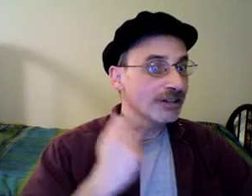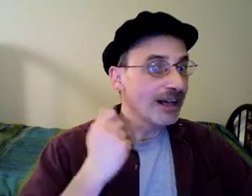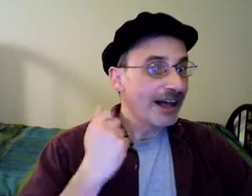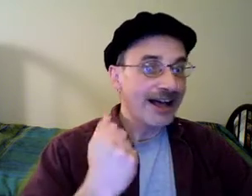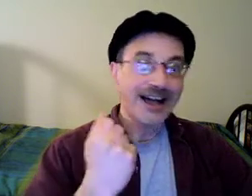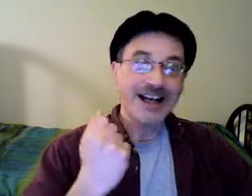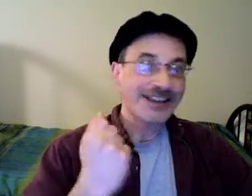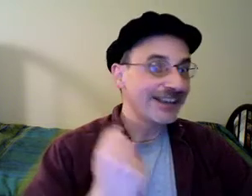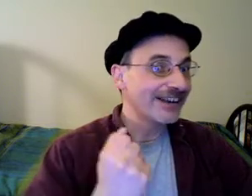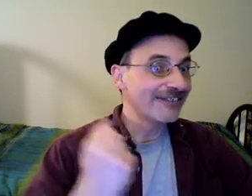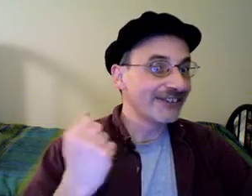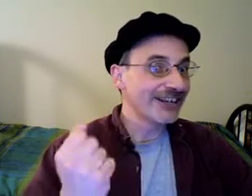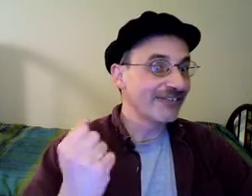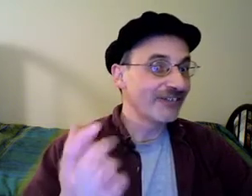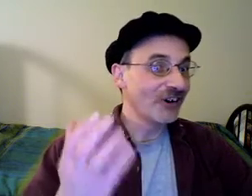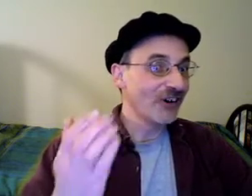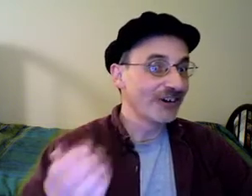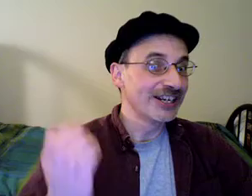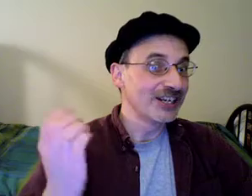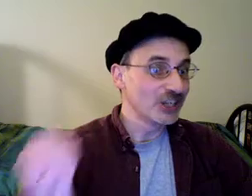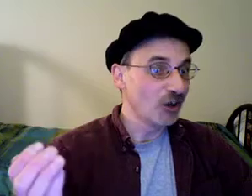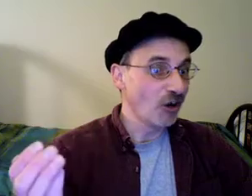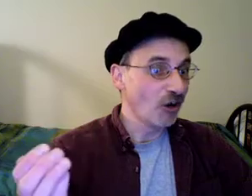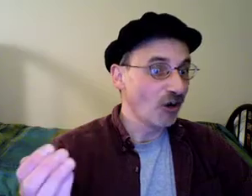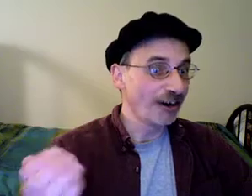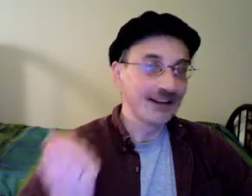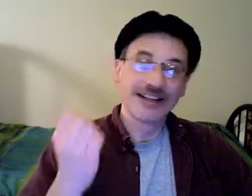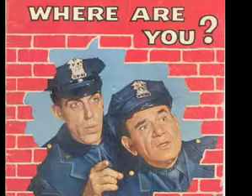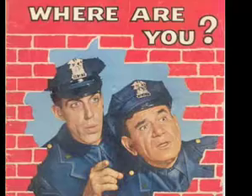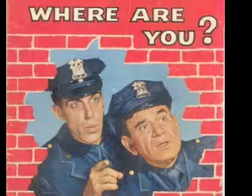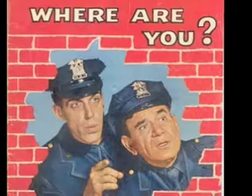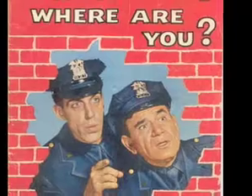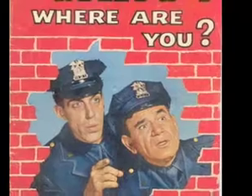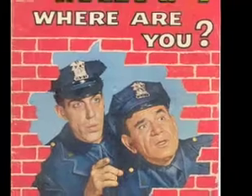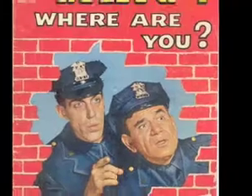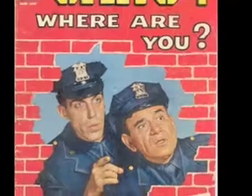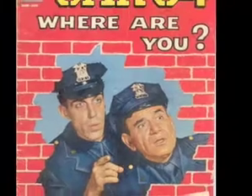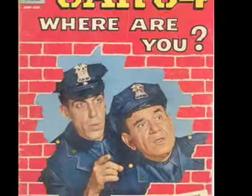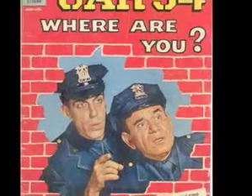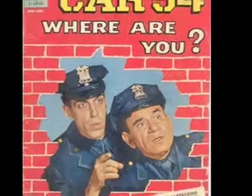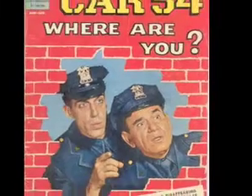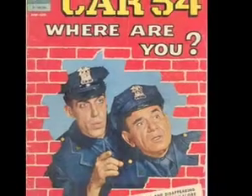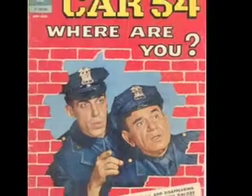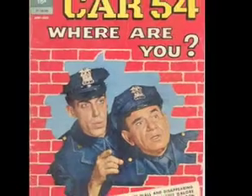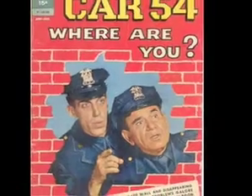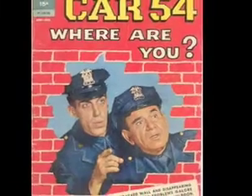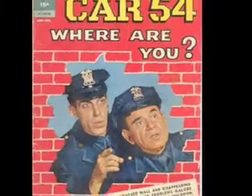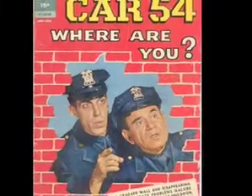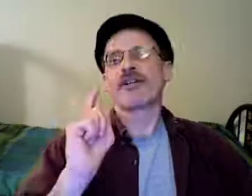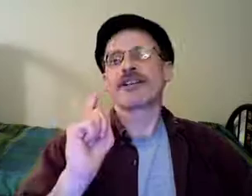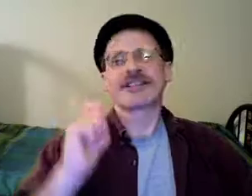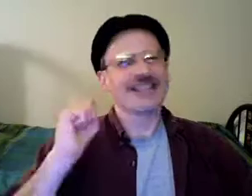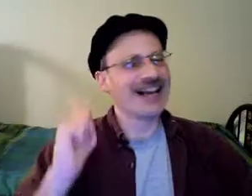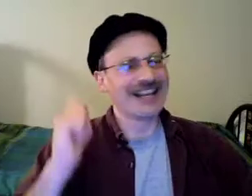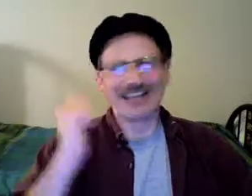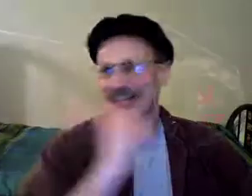folks on every foreign shore can watch car 54. It's not